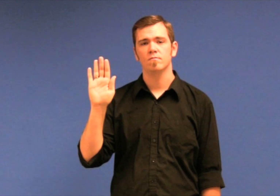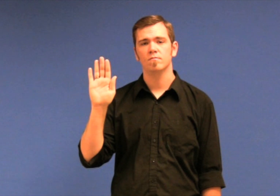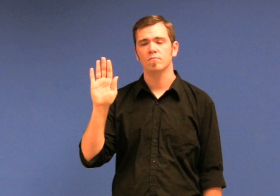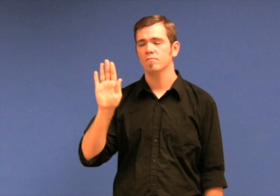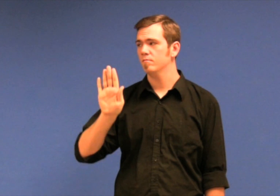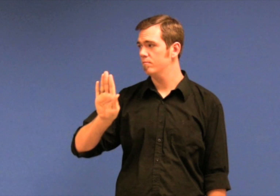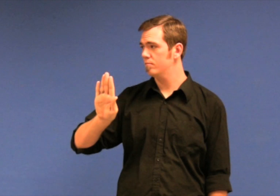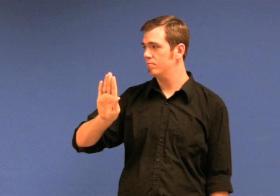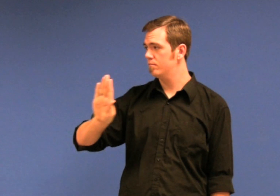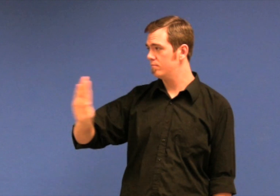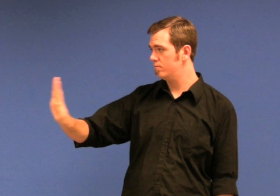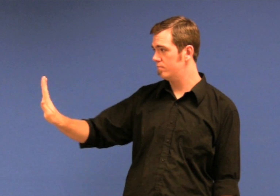is theirs.